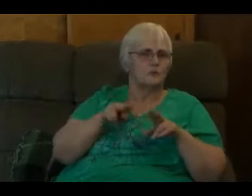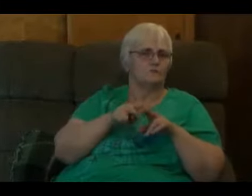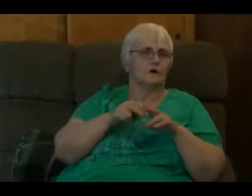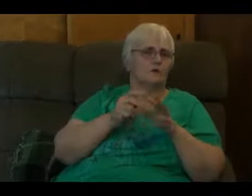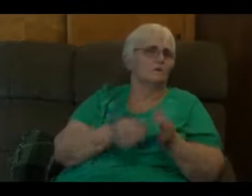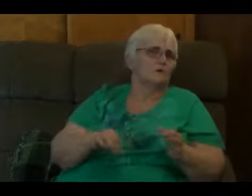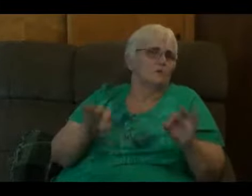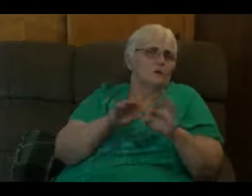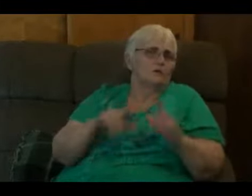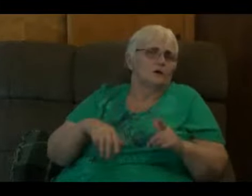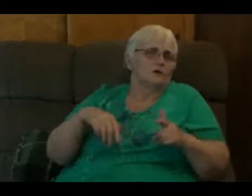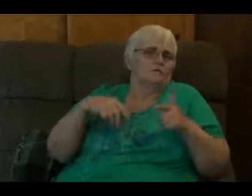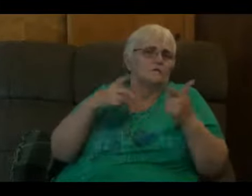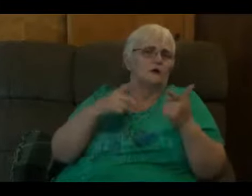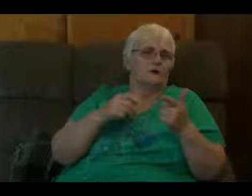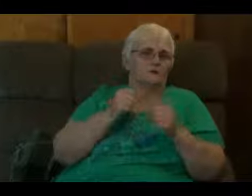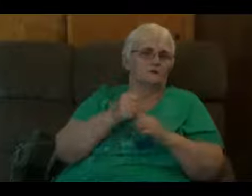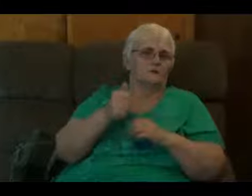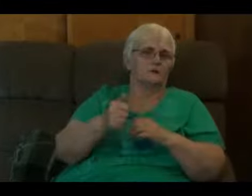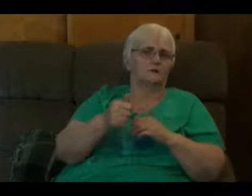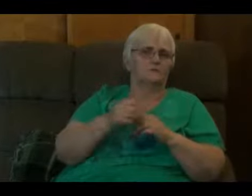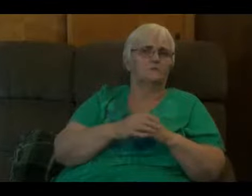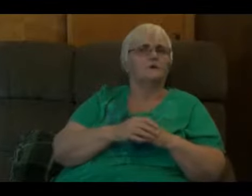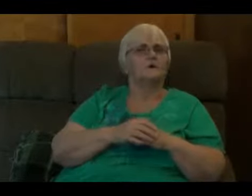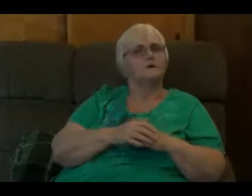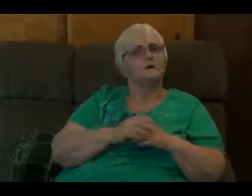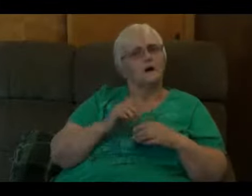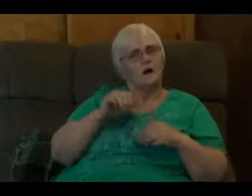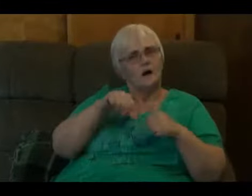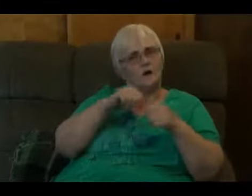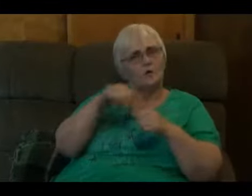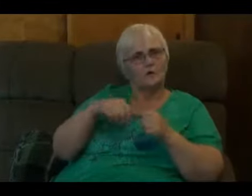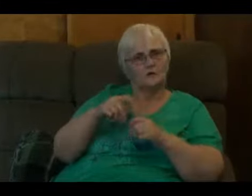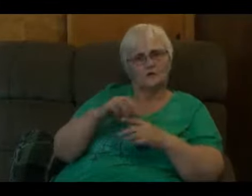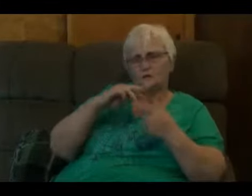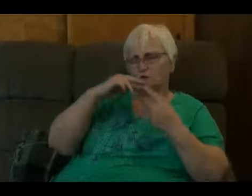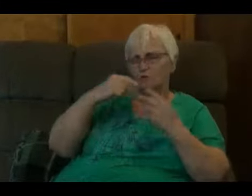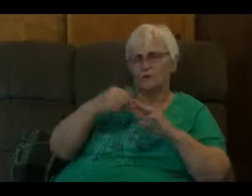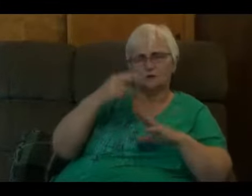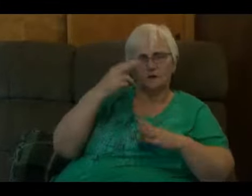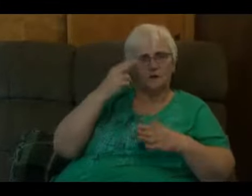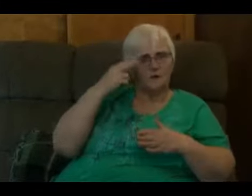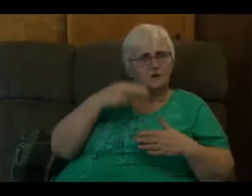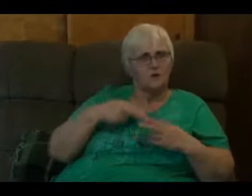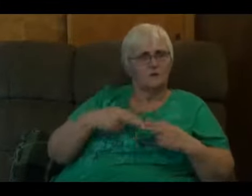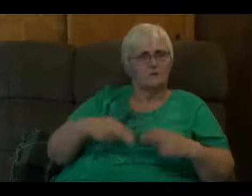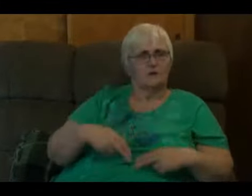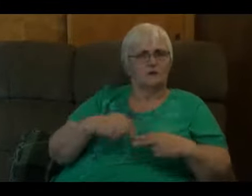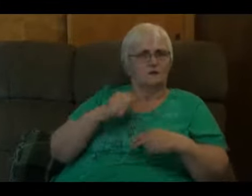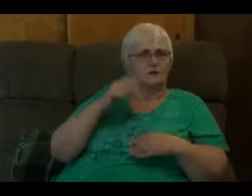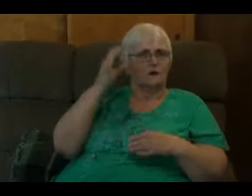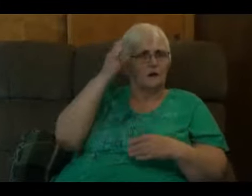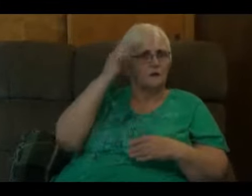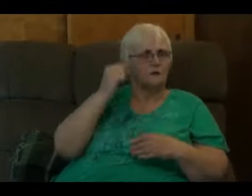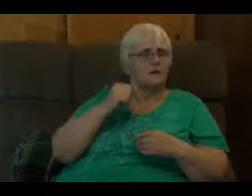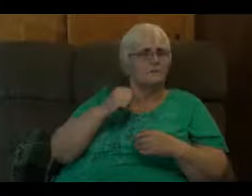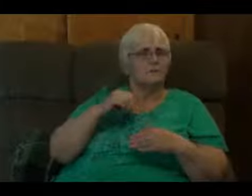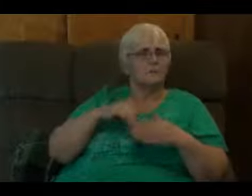of life sustenance. According to this distorted humanistic view, if the unborn child, the